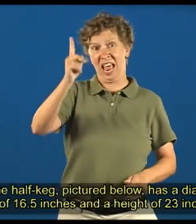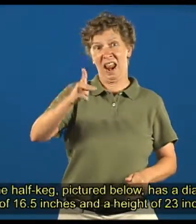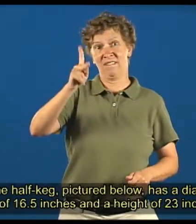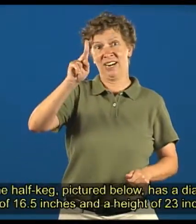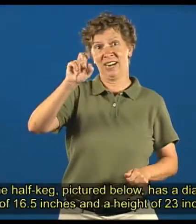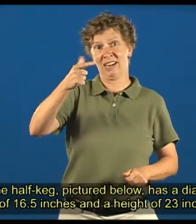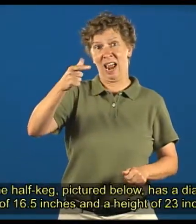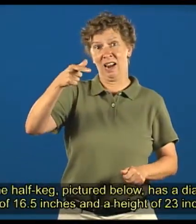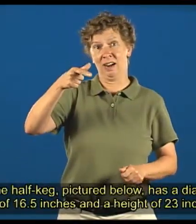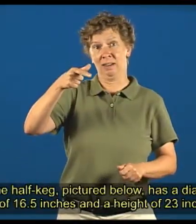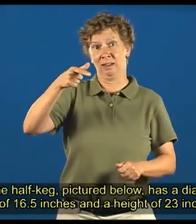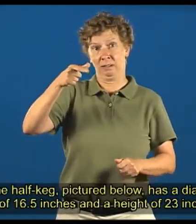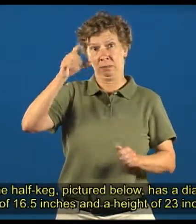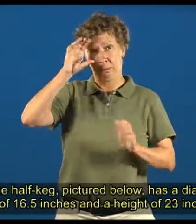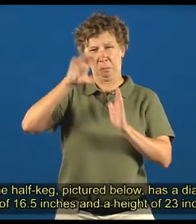The half keg, pictured below,